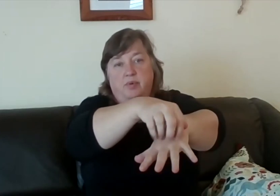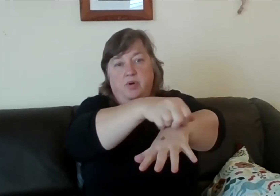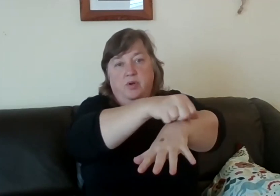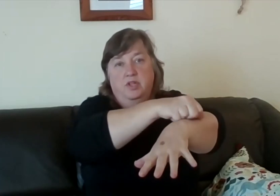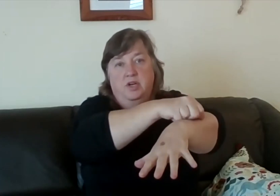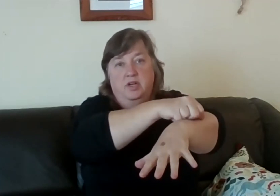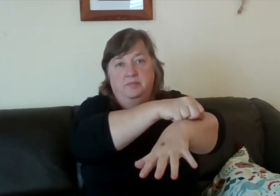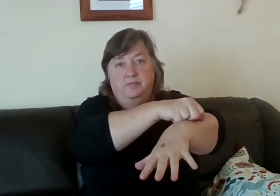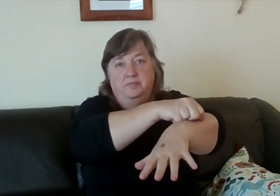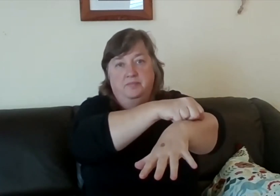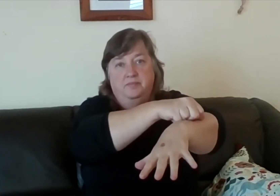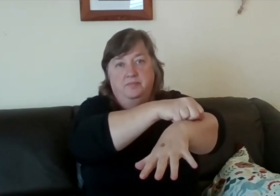Pull it on.